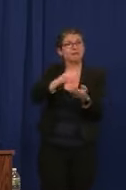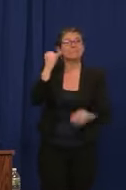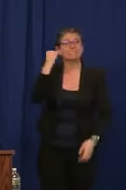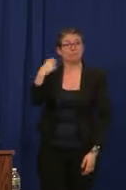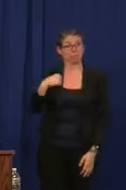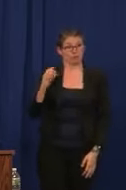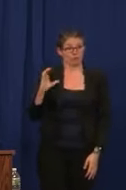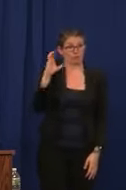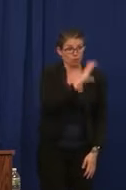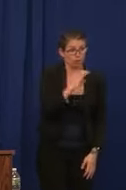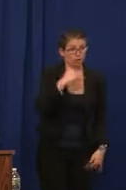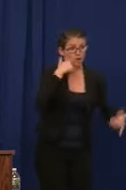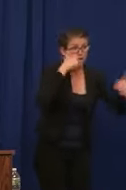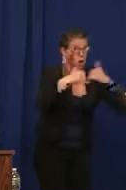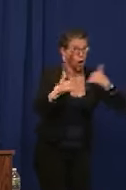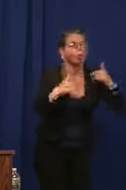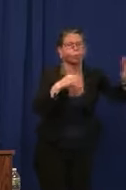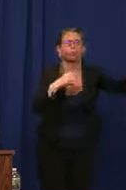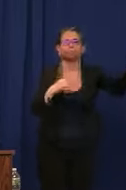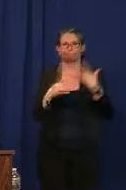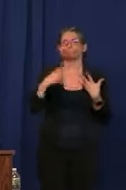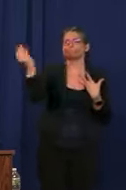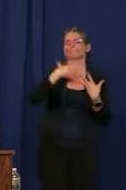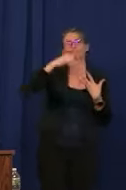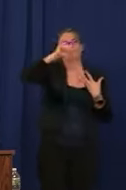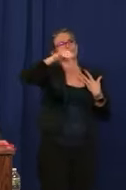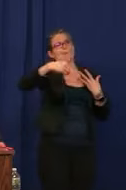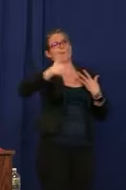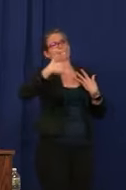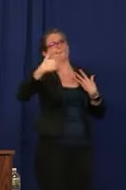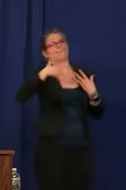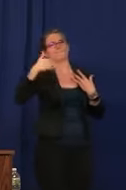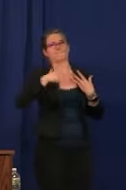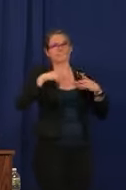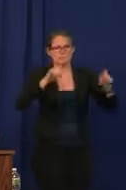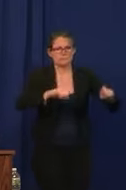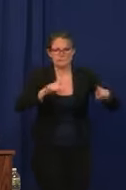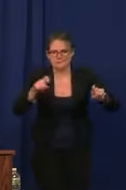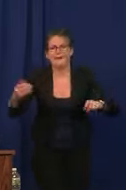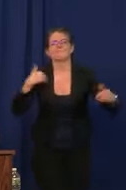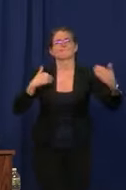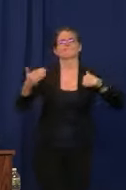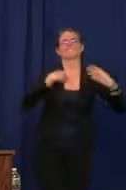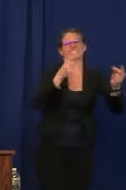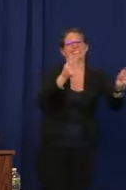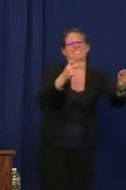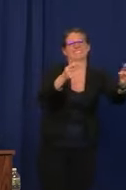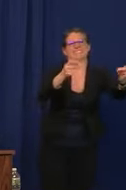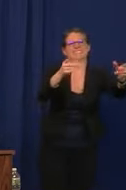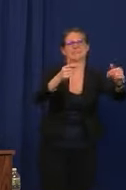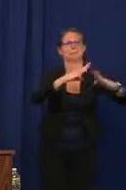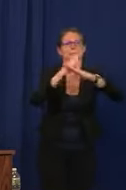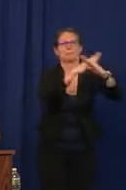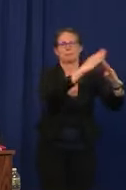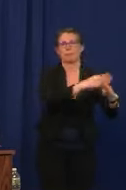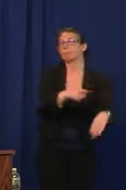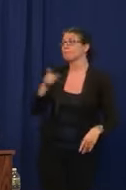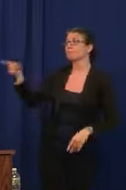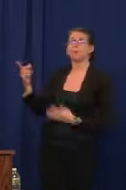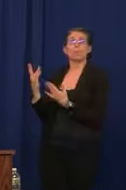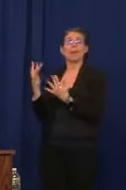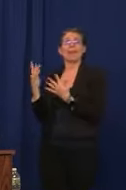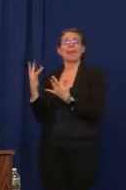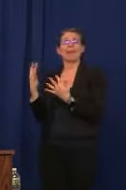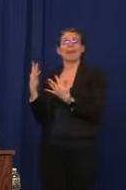already aware of or others that are out there. That's not a sign that anything has gone astray. It's not a sign that anything has gone